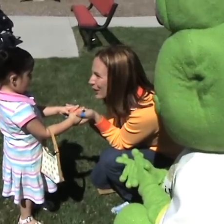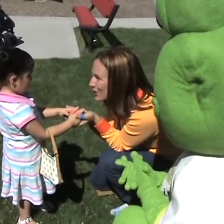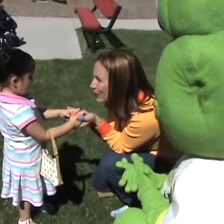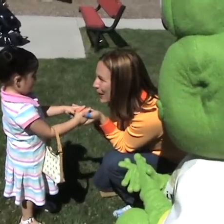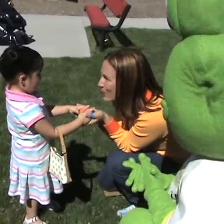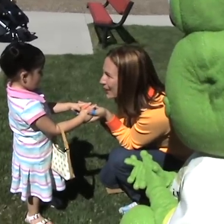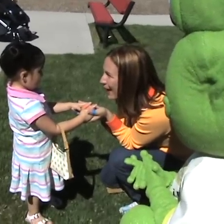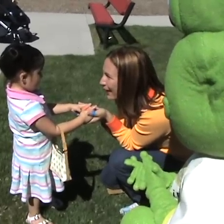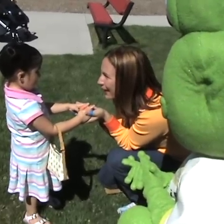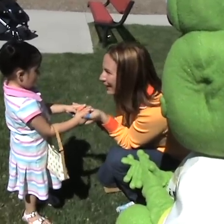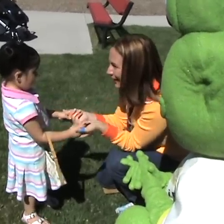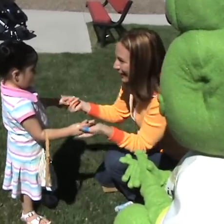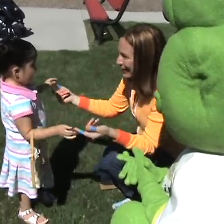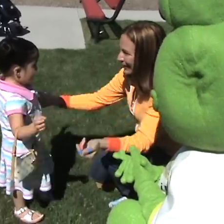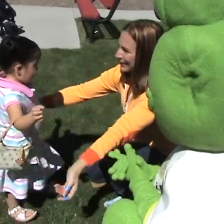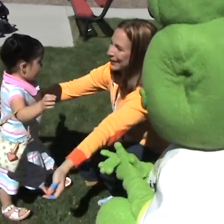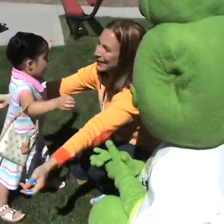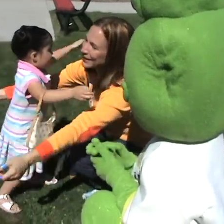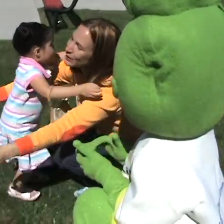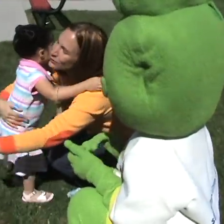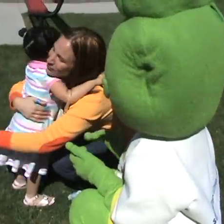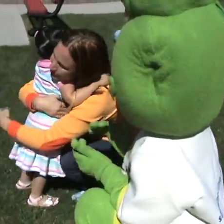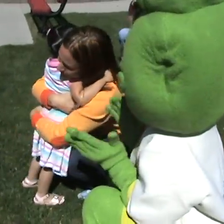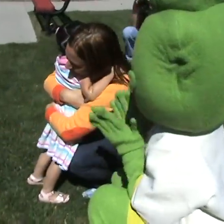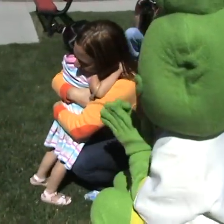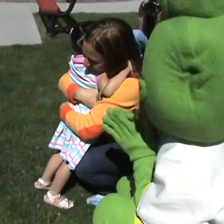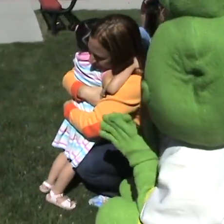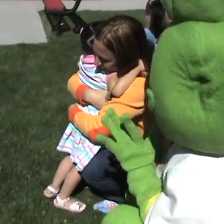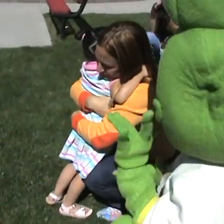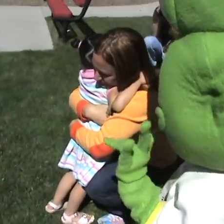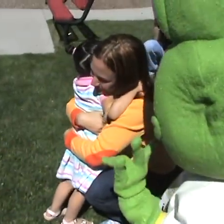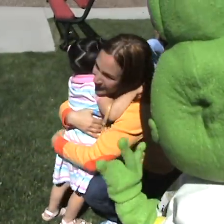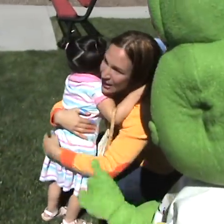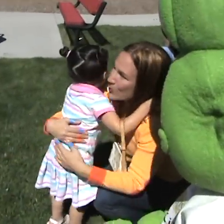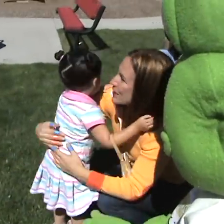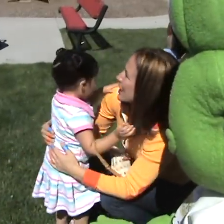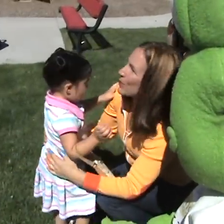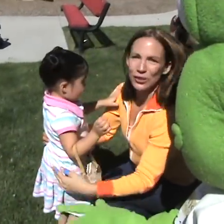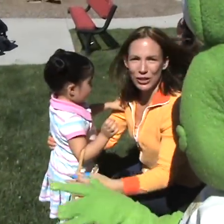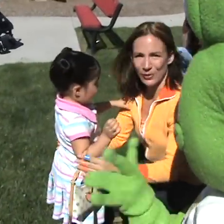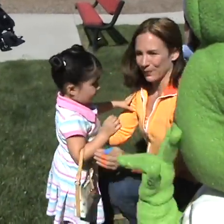going to do a great job. Let's take a photo, okay? We take a picture.